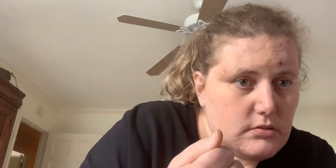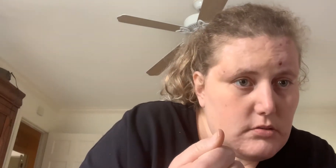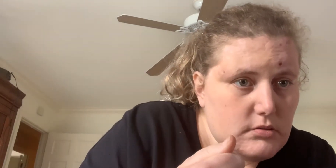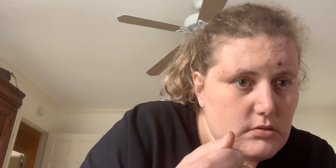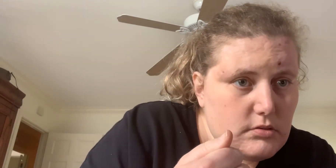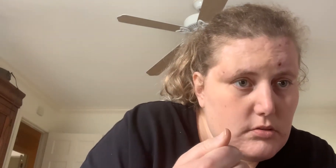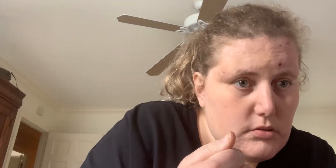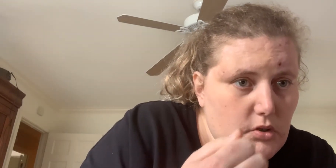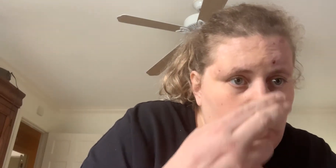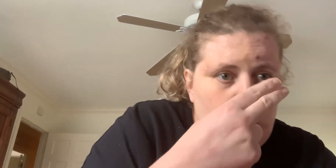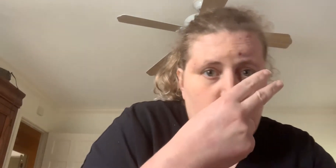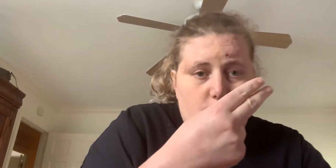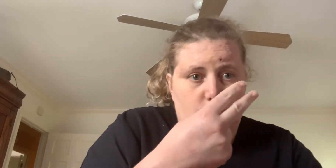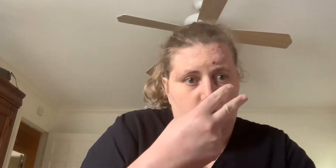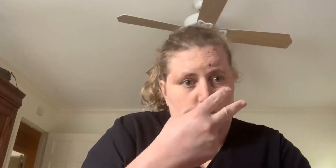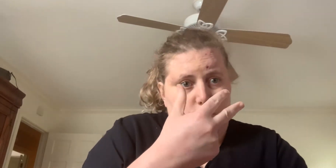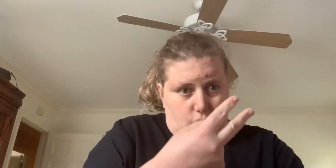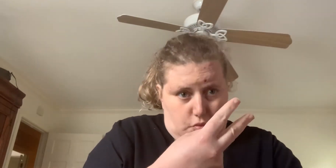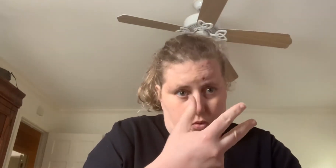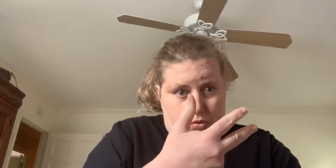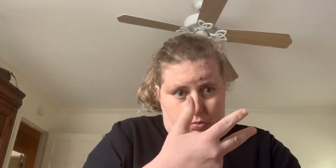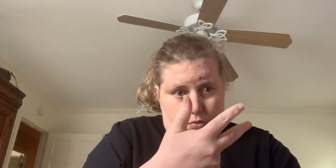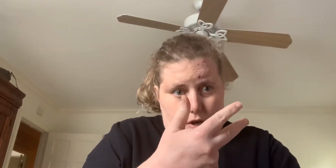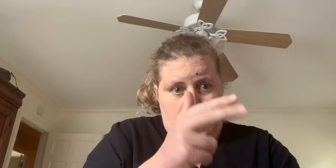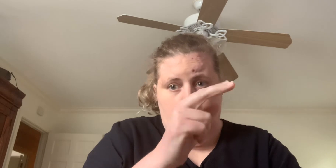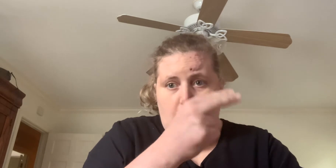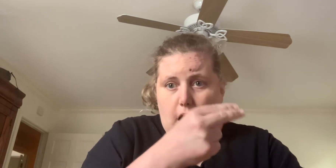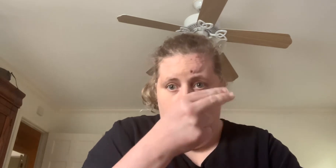Or when we may want to know, for every